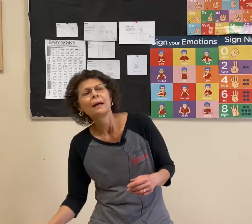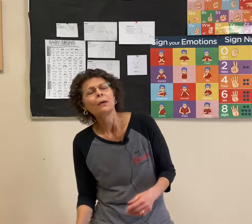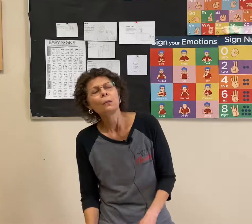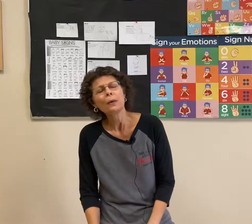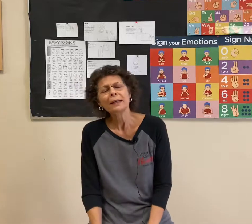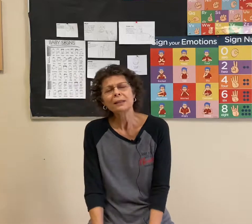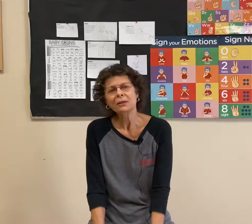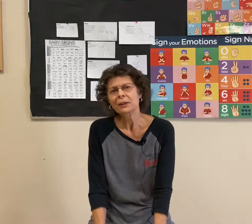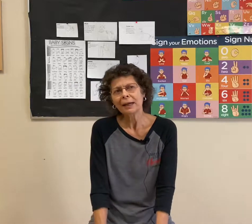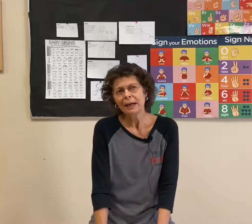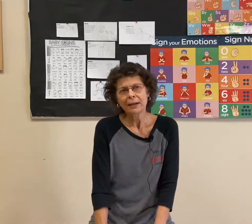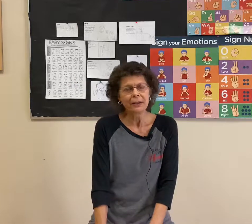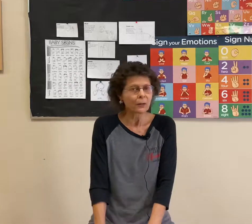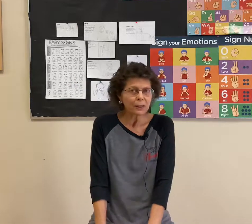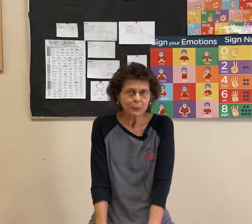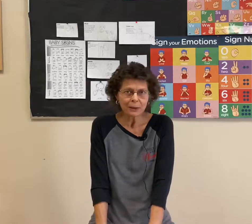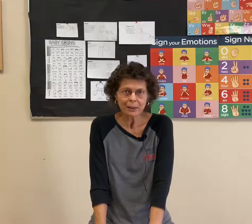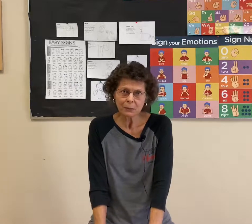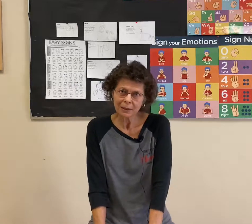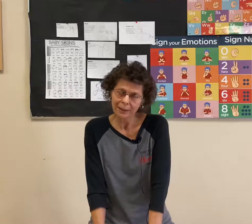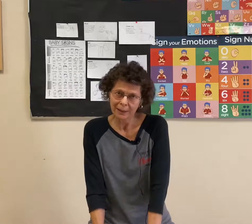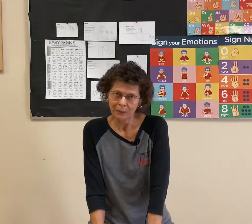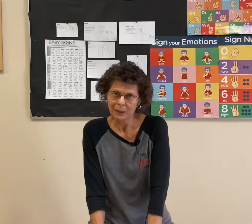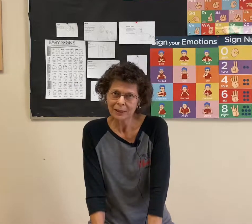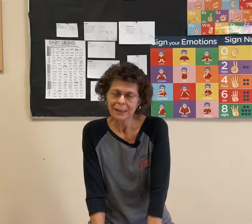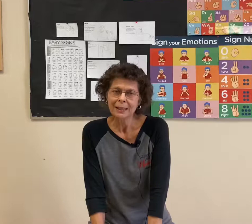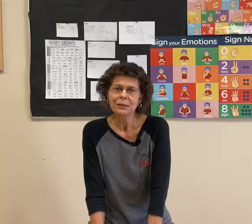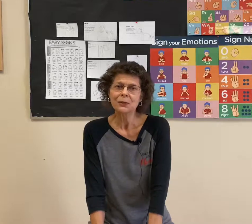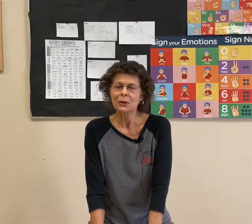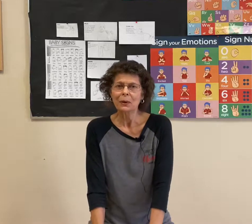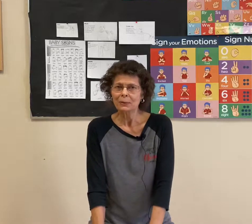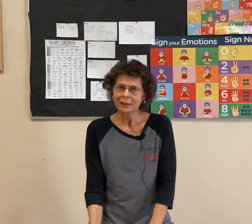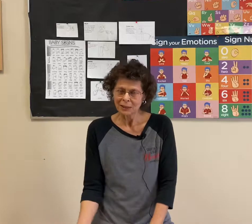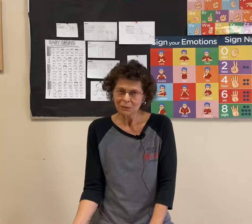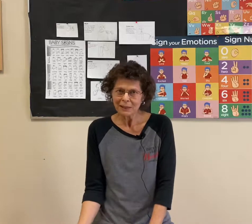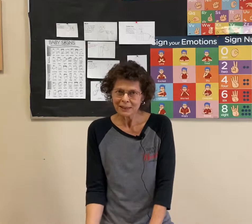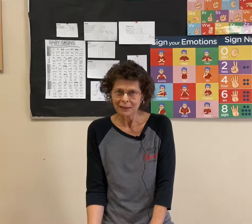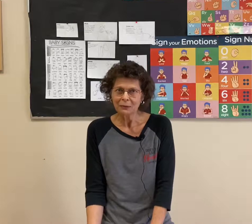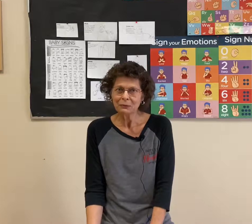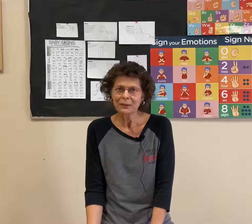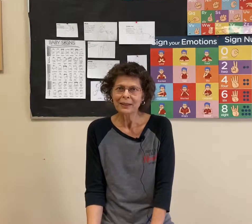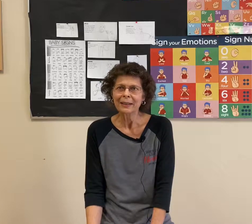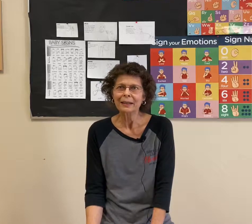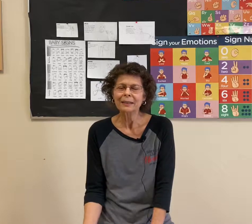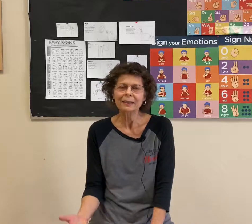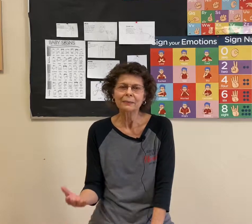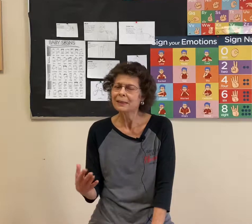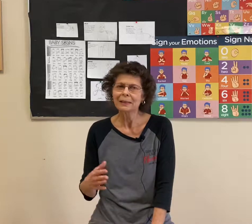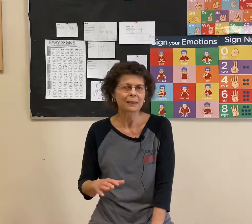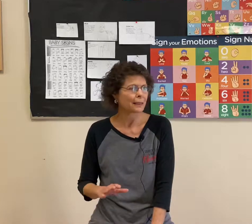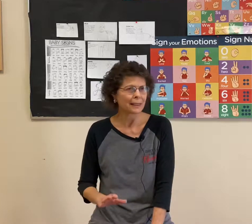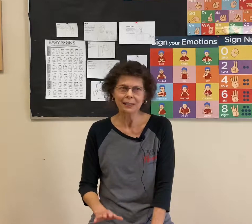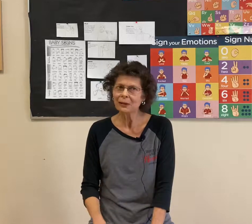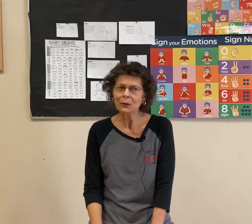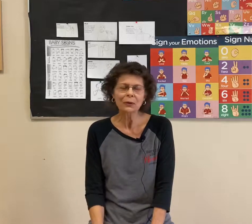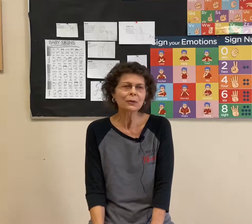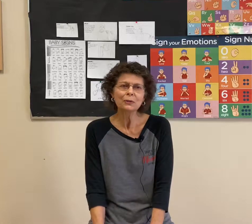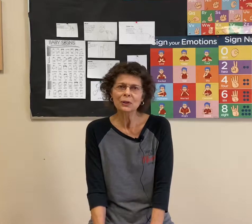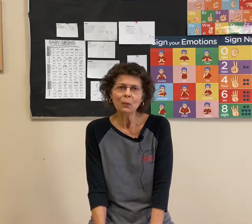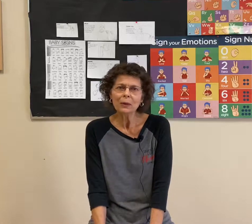When I started out, I had no experience with sign language, so I was teaching myself. It's easy to learn. You don't want to learn